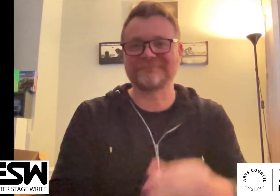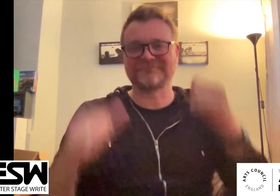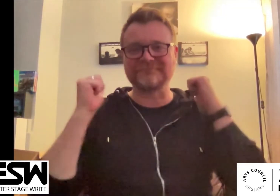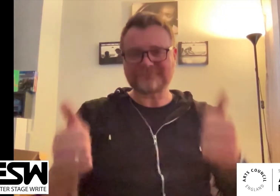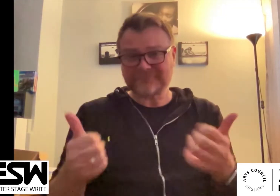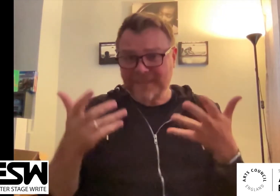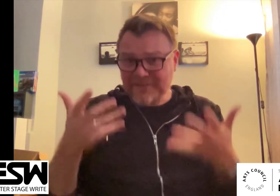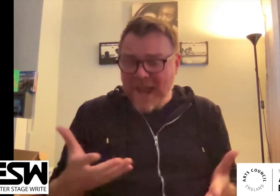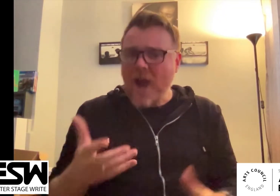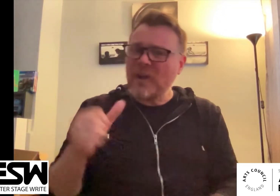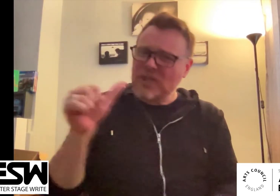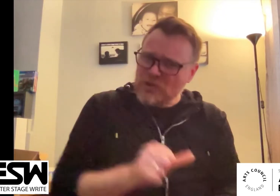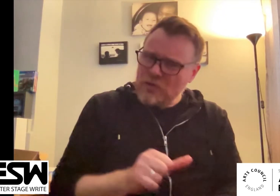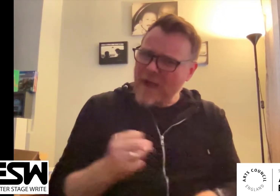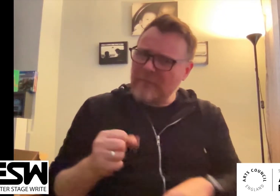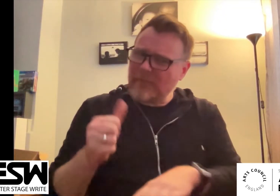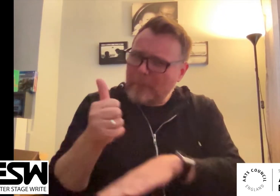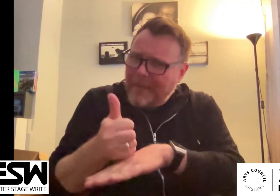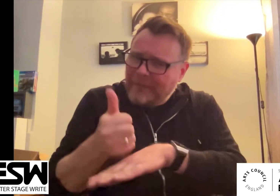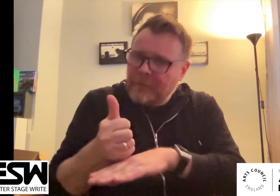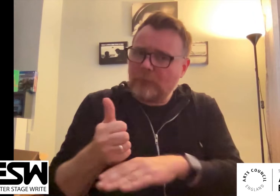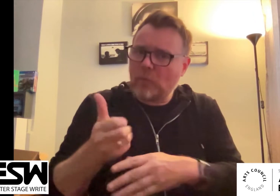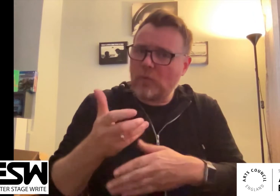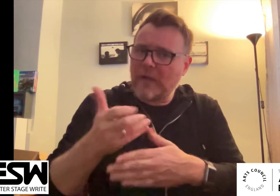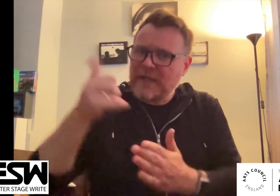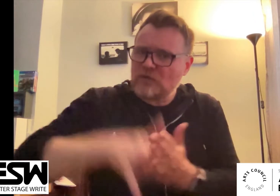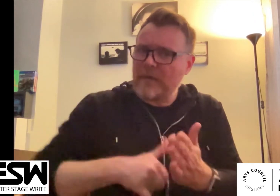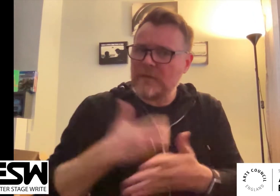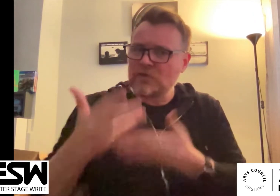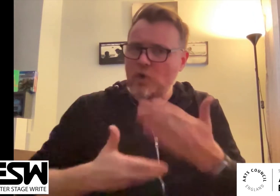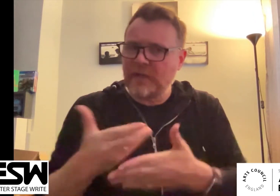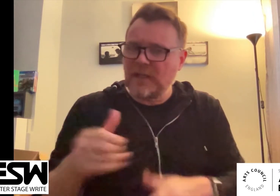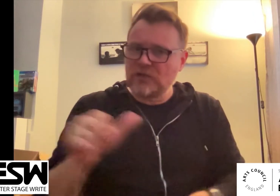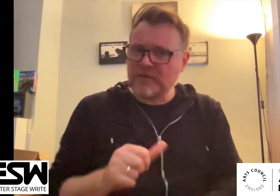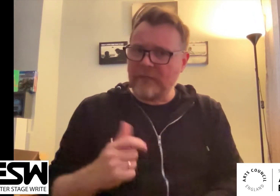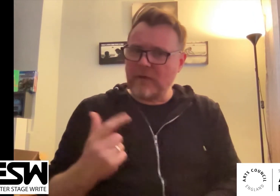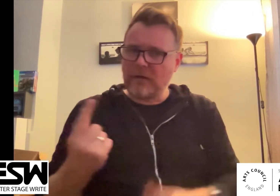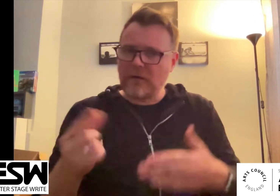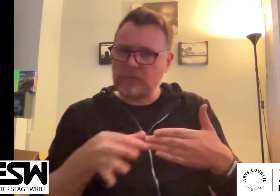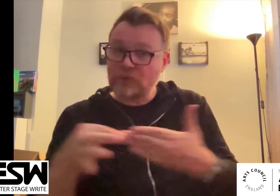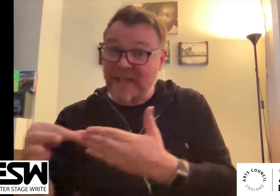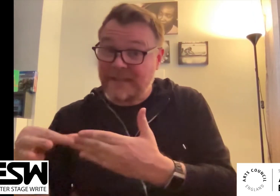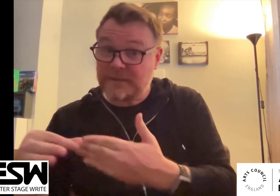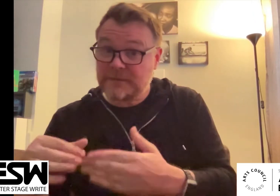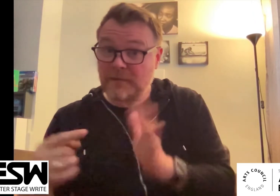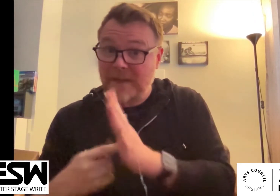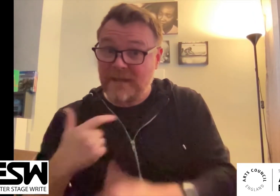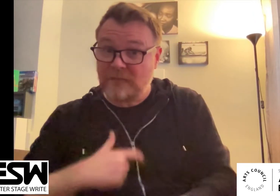Great. So now you should have the basis for your story. You should have a protagonist, a main character.